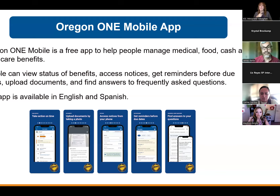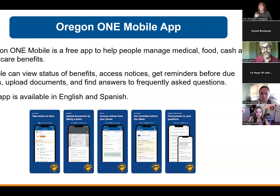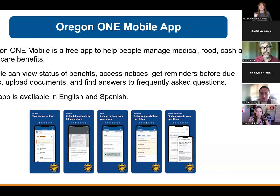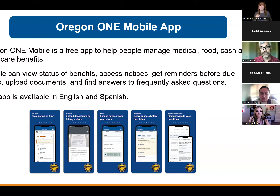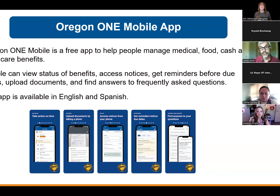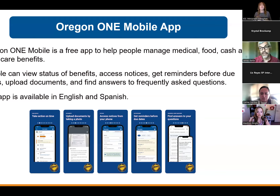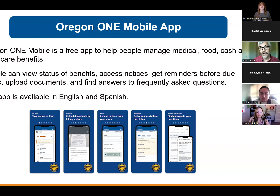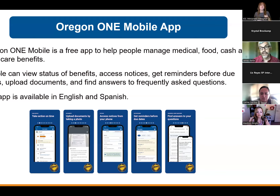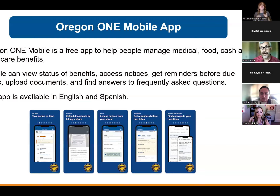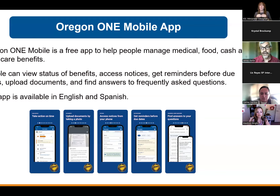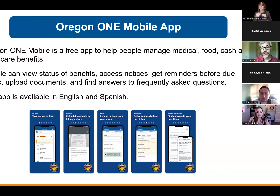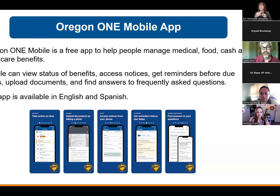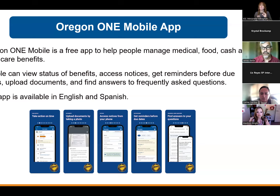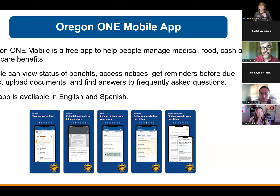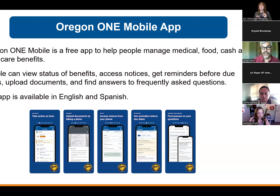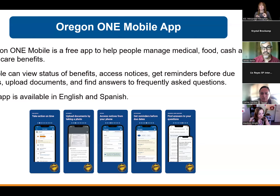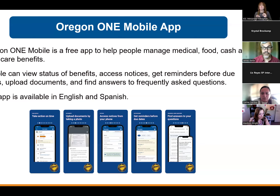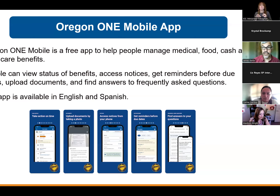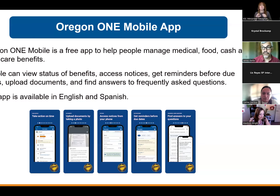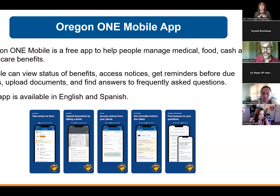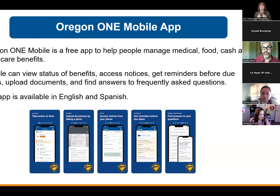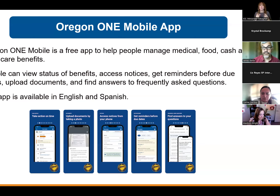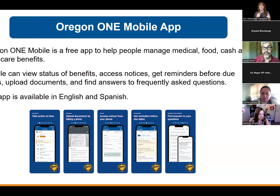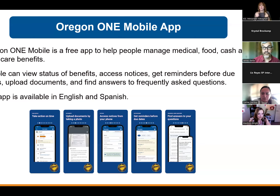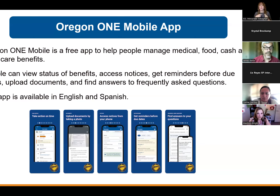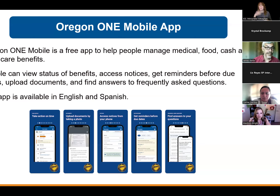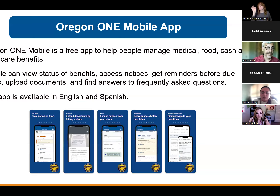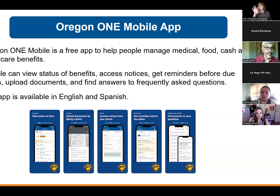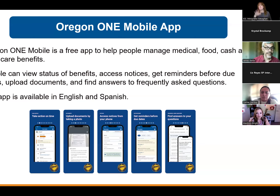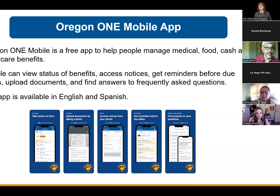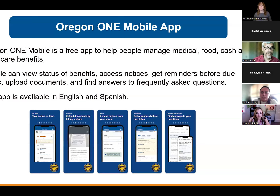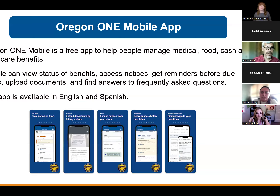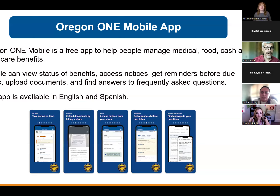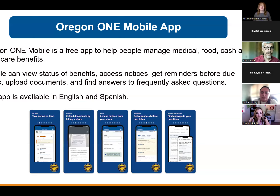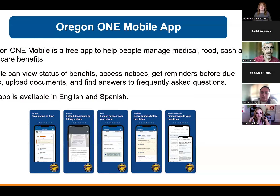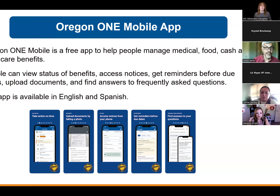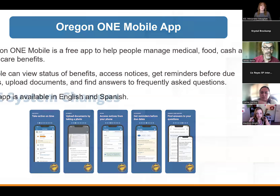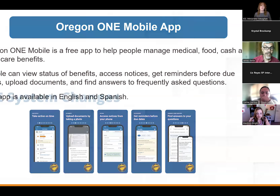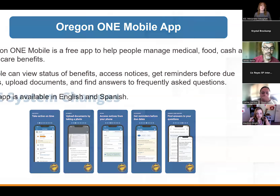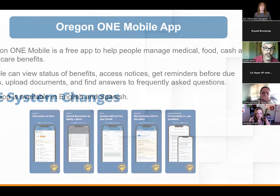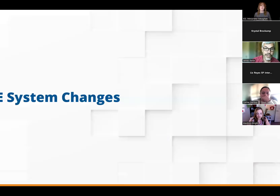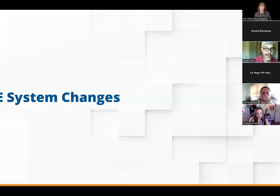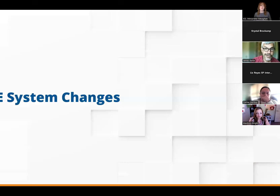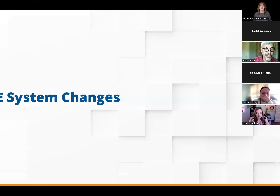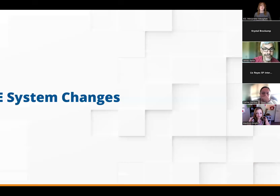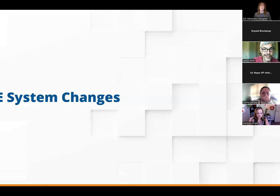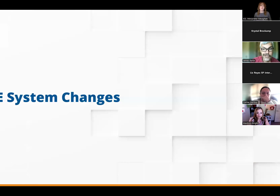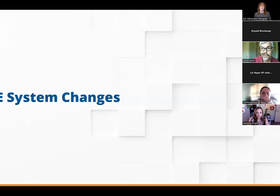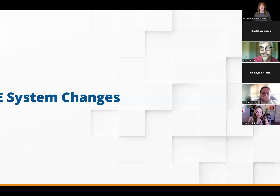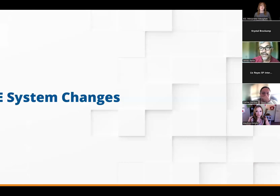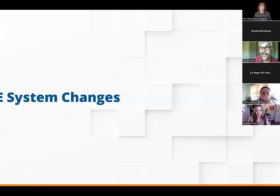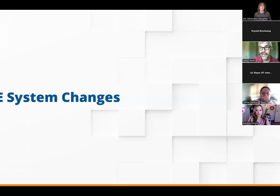done. So I always like to make a plug for that. Now, while I'm rolling along,